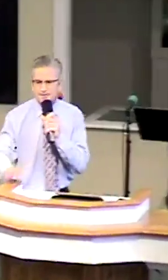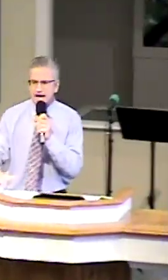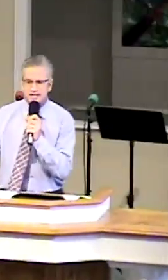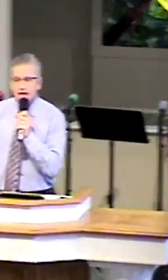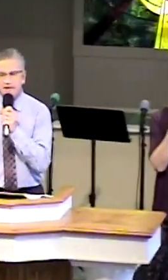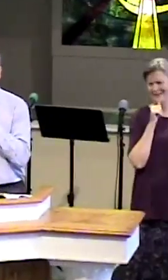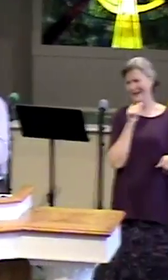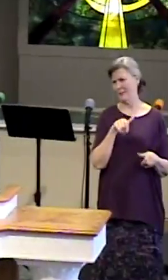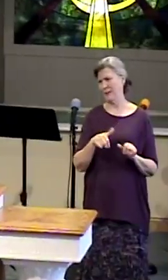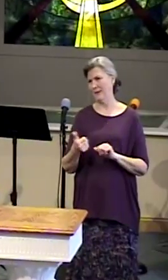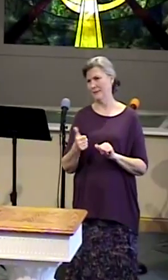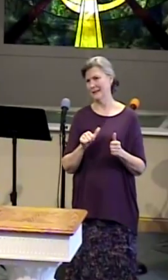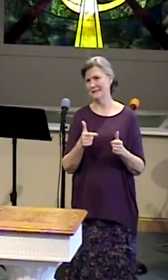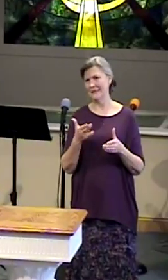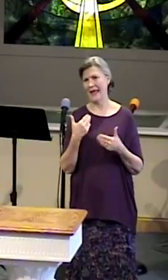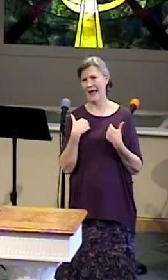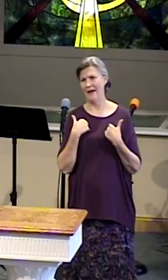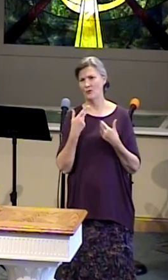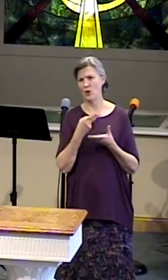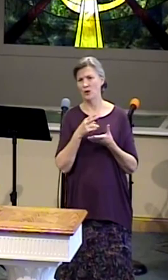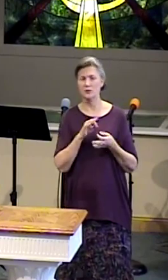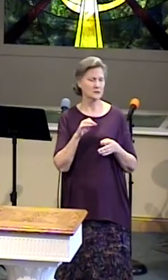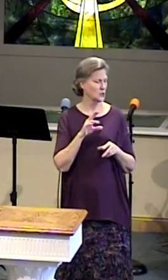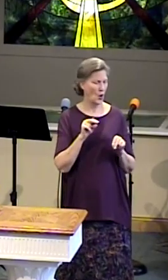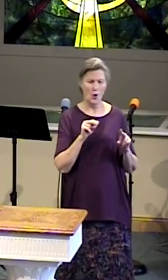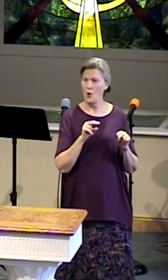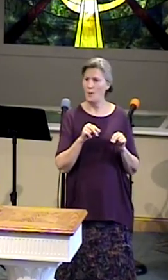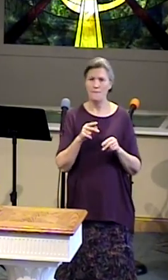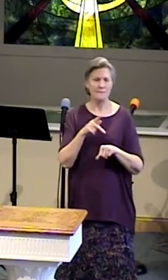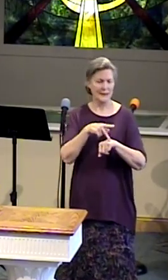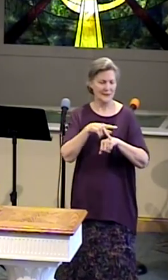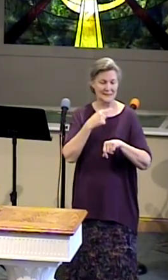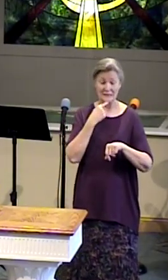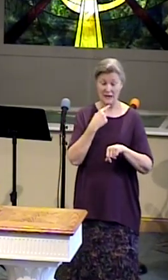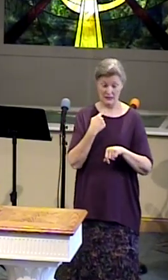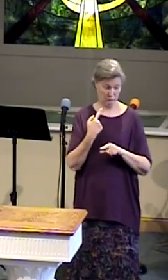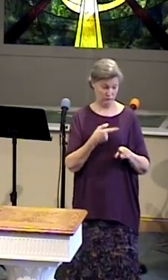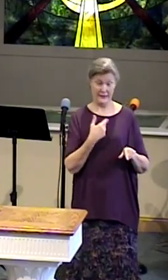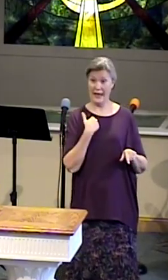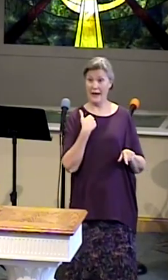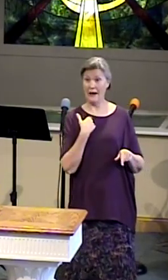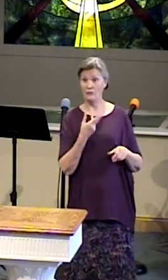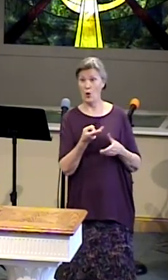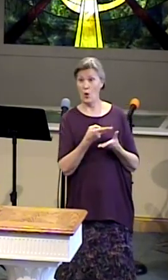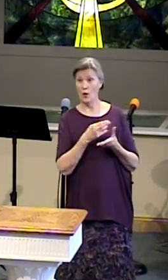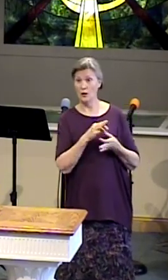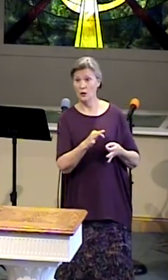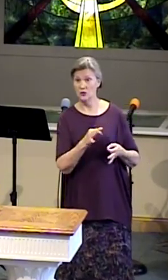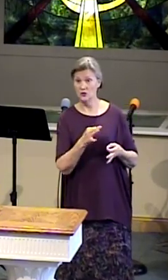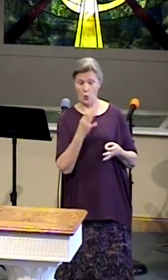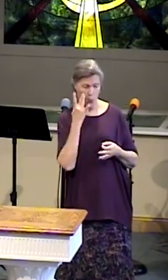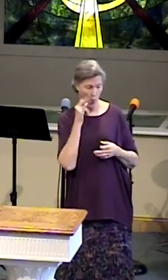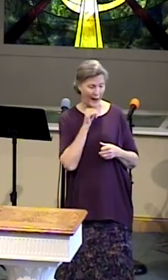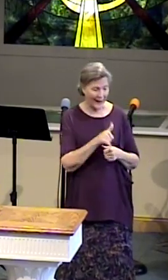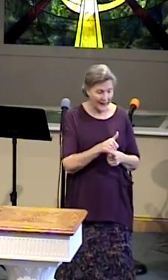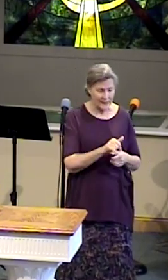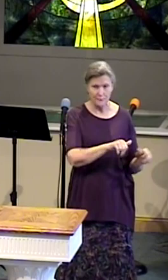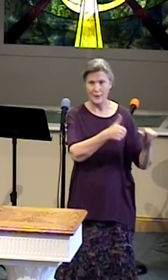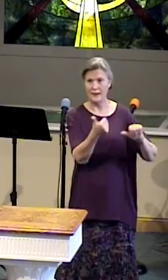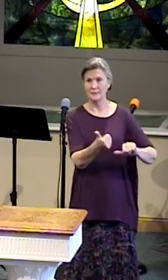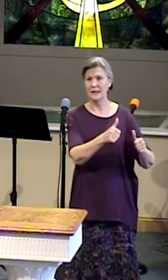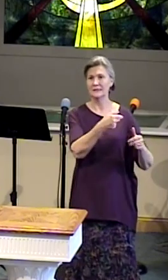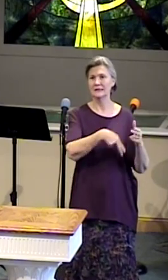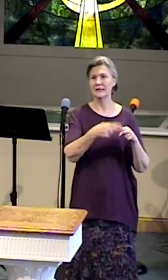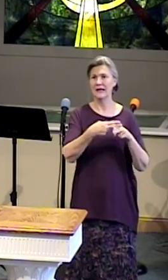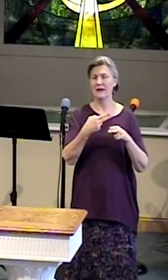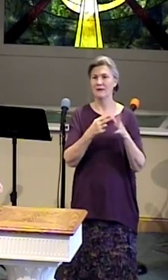to be baptized. That's not what Peter said. Peter said, since God gave them the Holy Ghost, why not get baptized in the name of Jesus